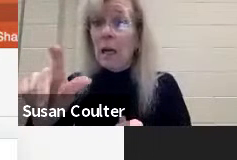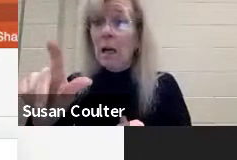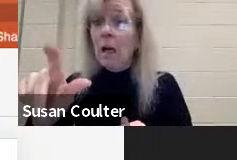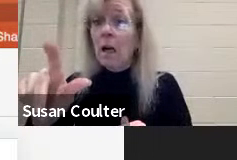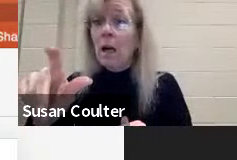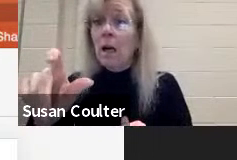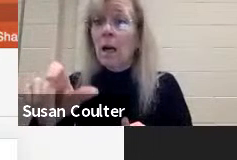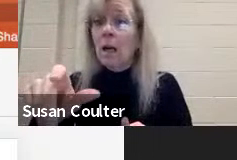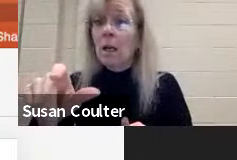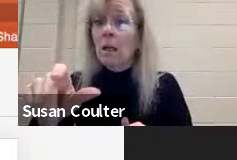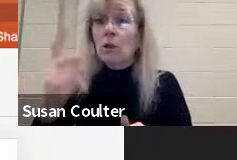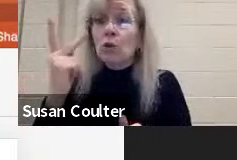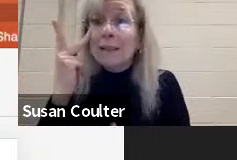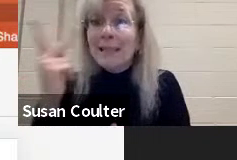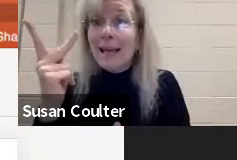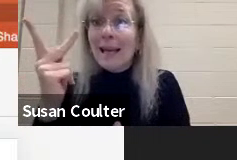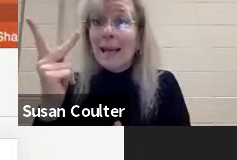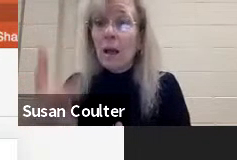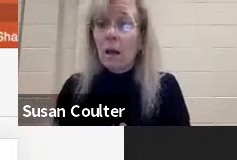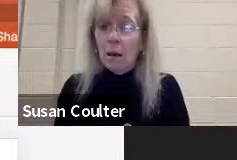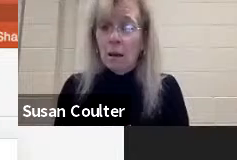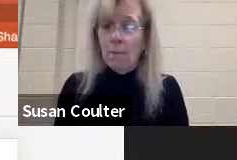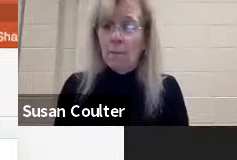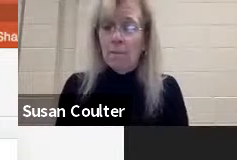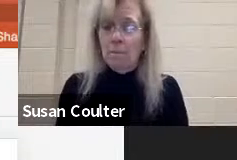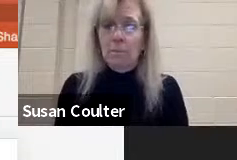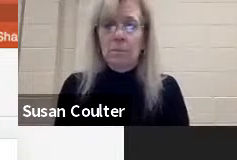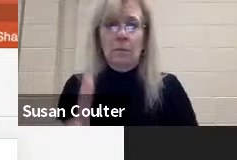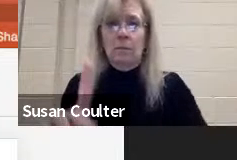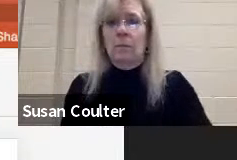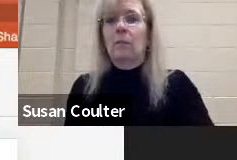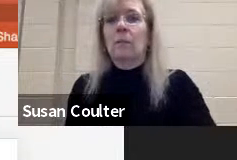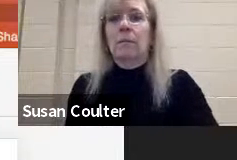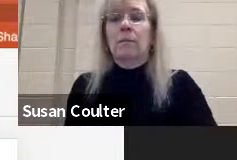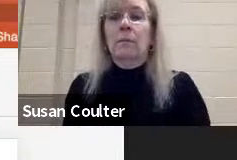moving? Did you see?